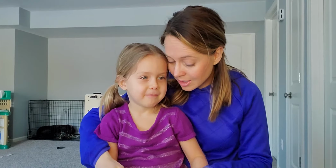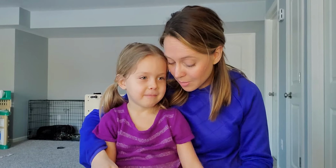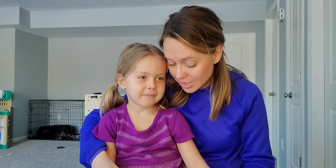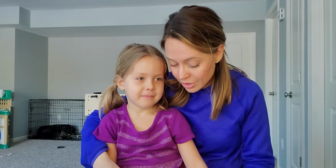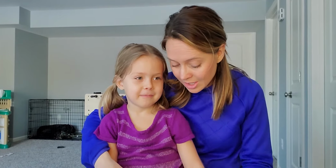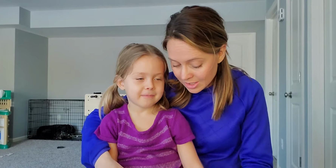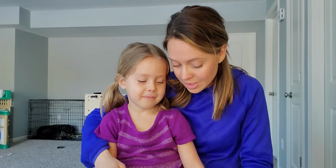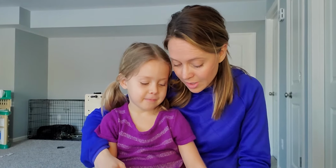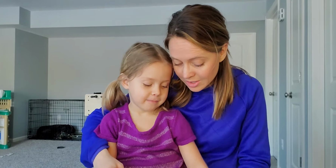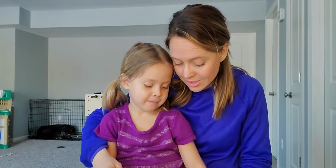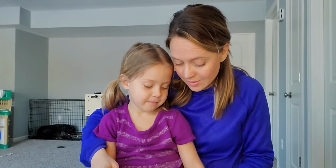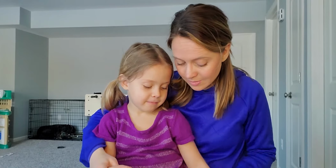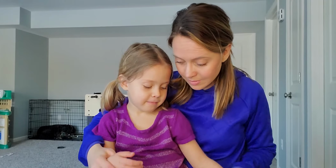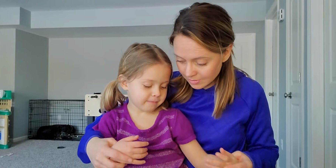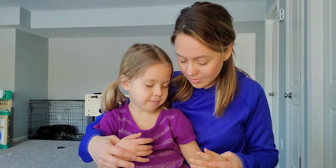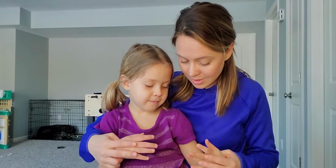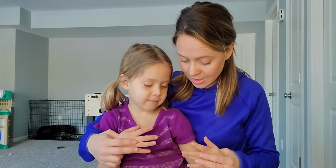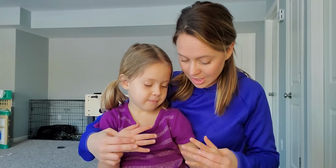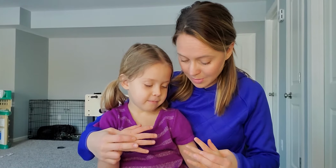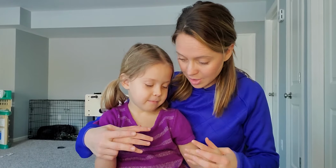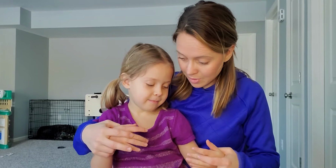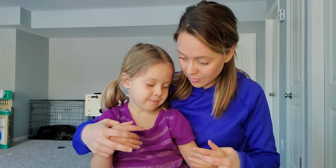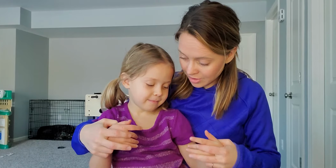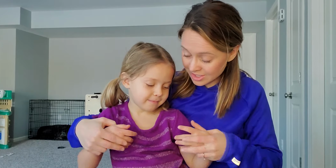Miss your hands, two hands. Miss your middle fingers.